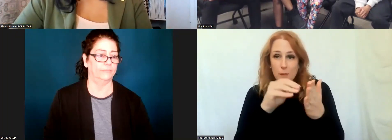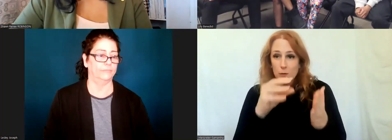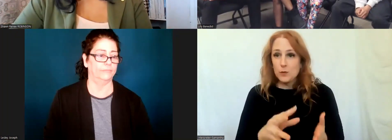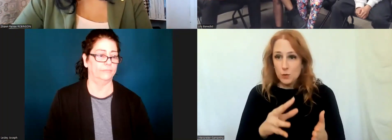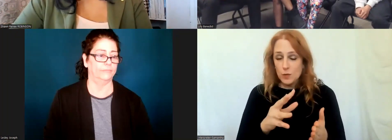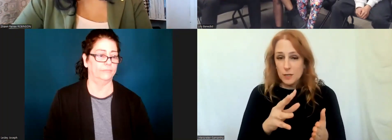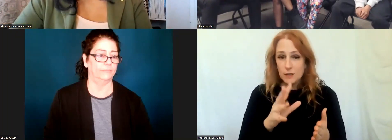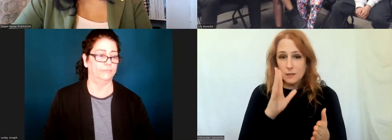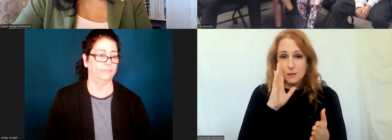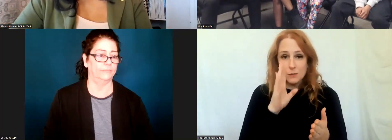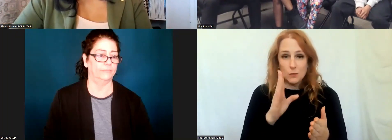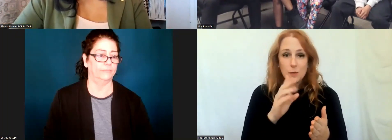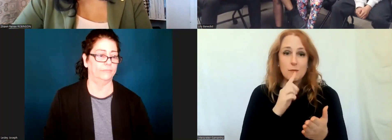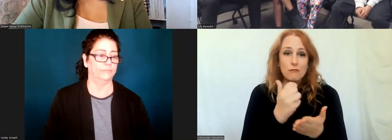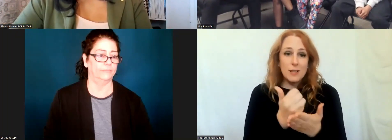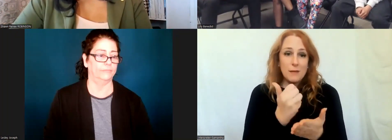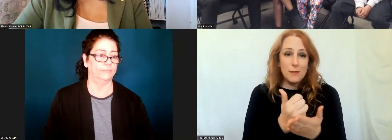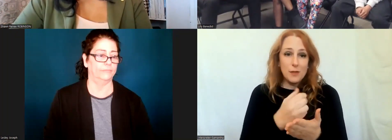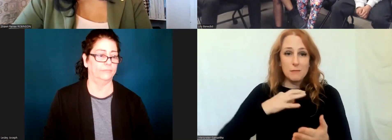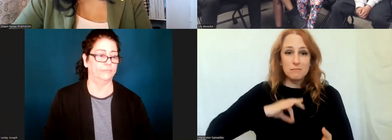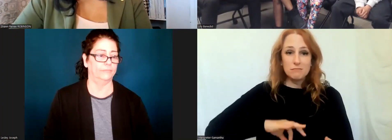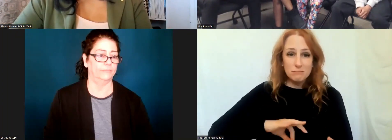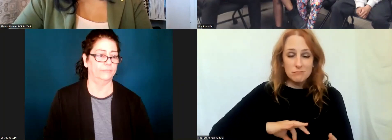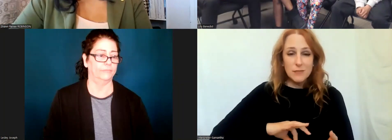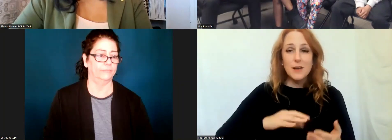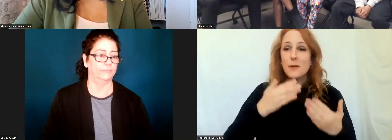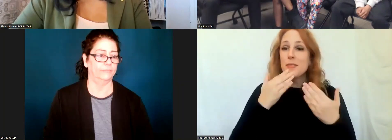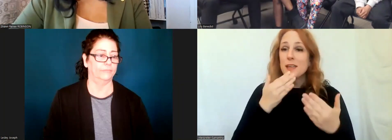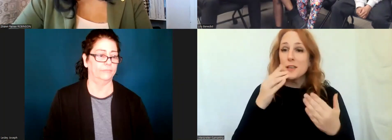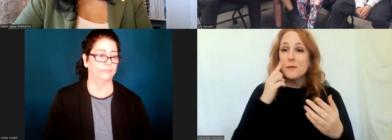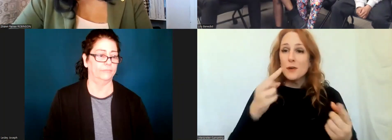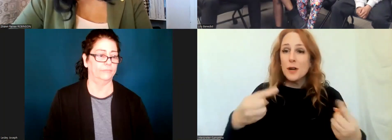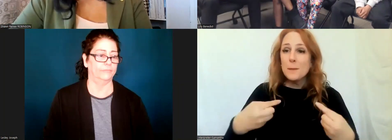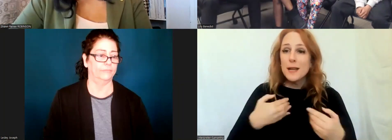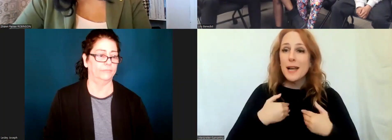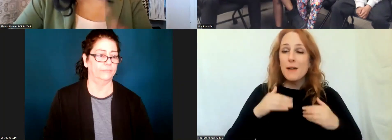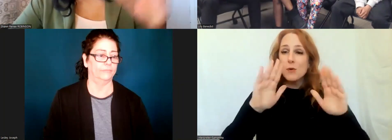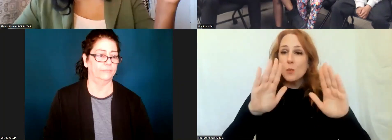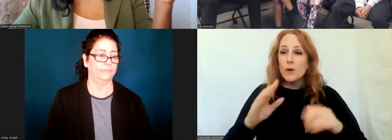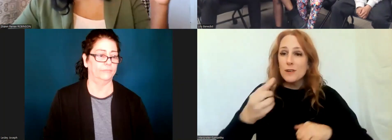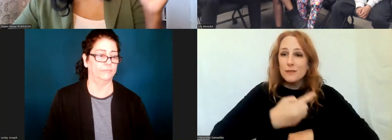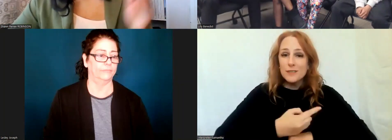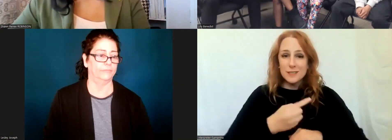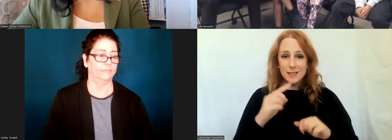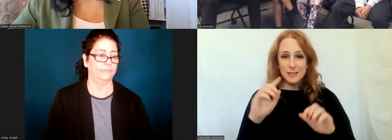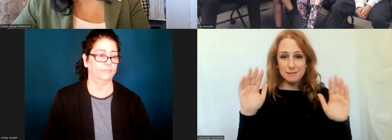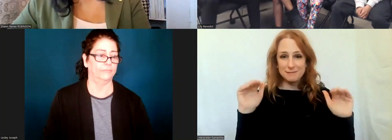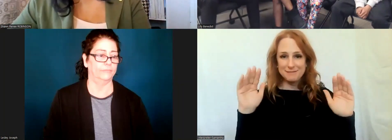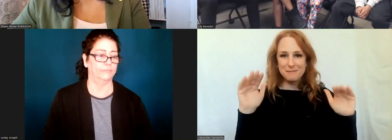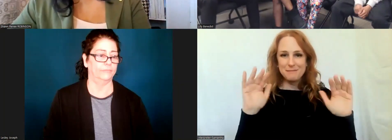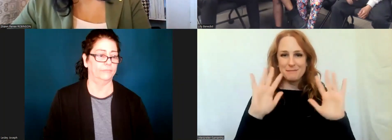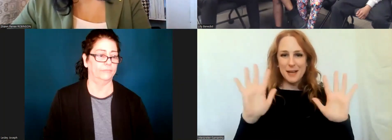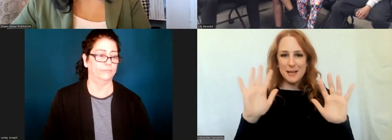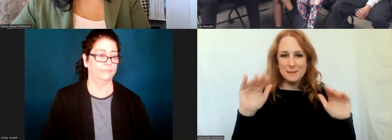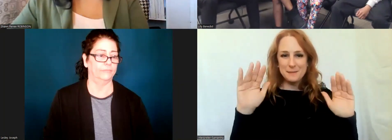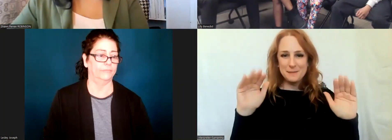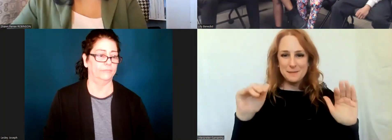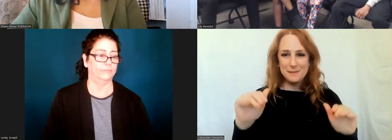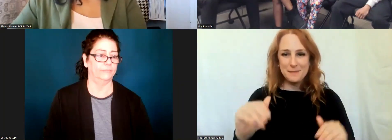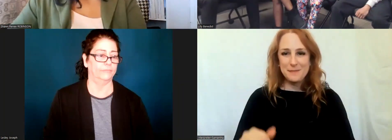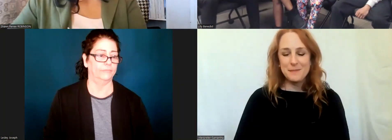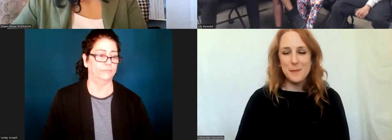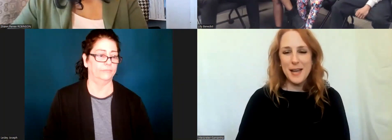journey. So on behalf of SEED, I want to thank you all for attending and have a wonderful day. Bye.